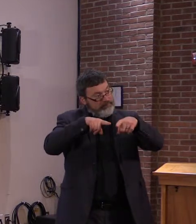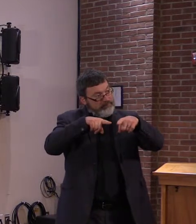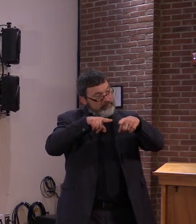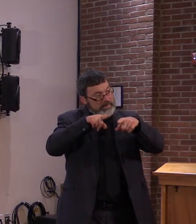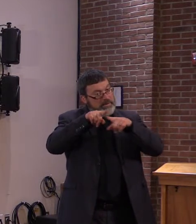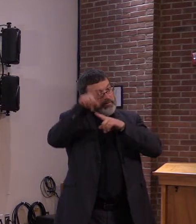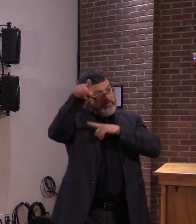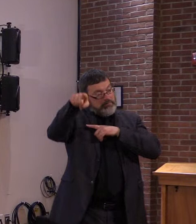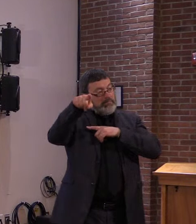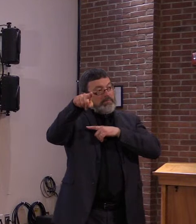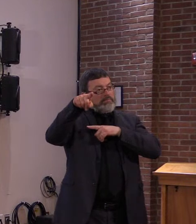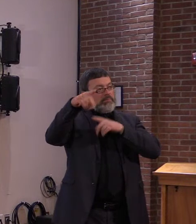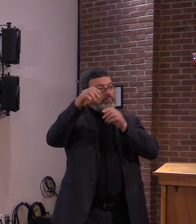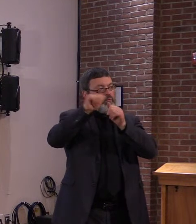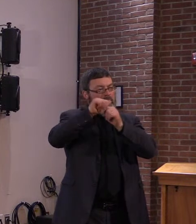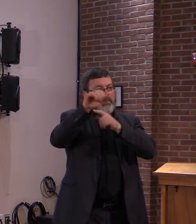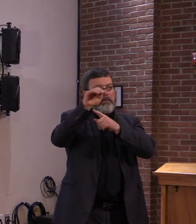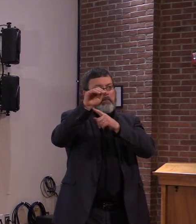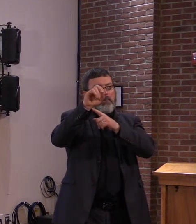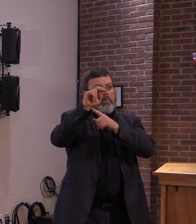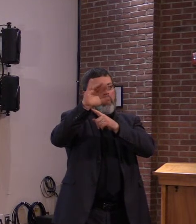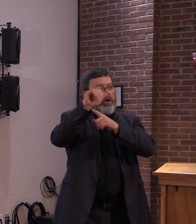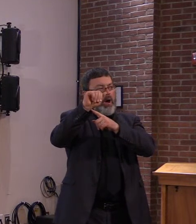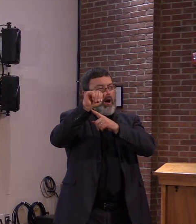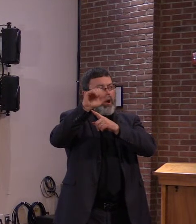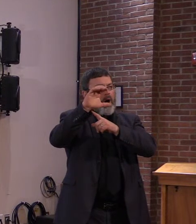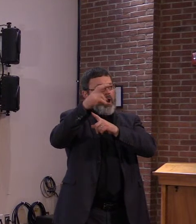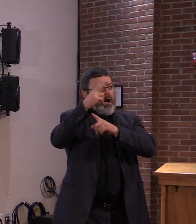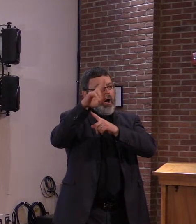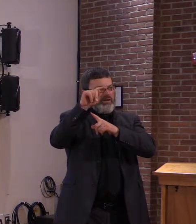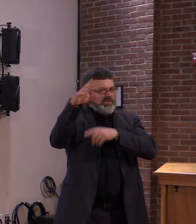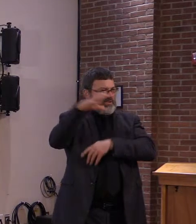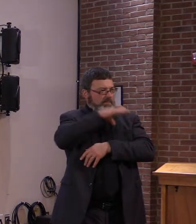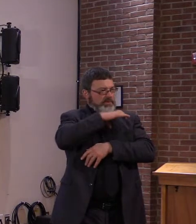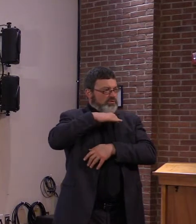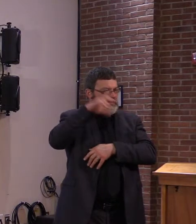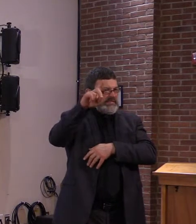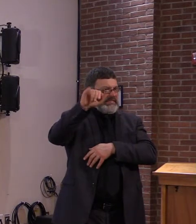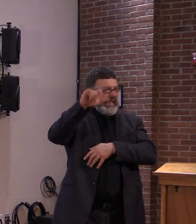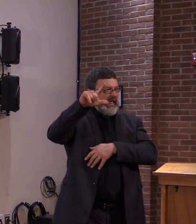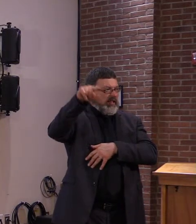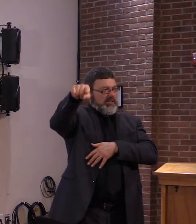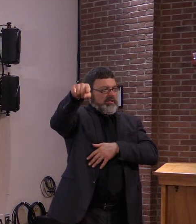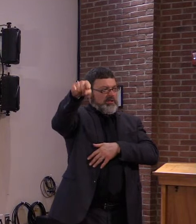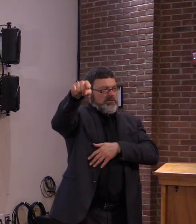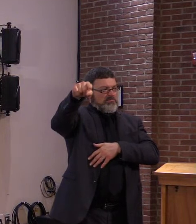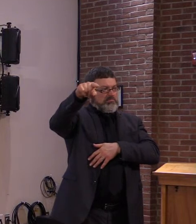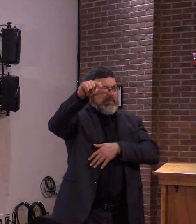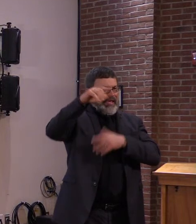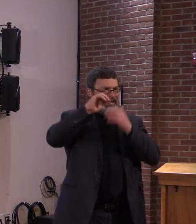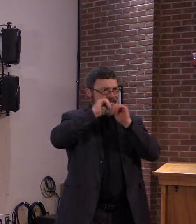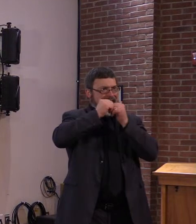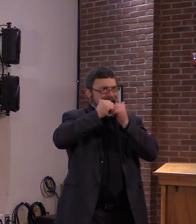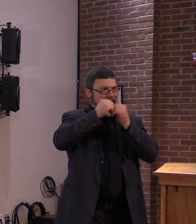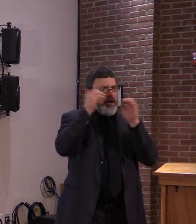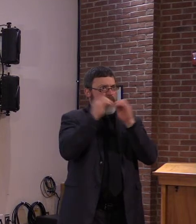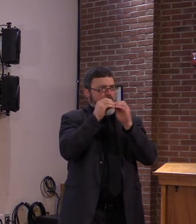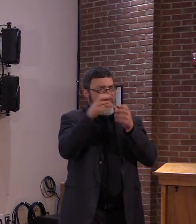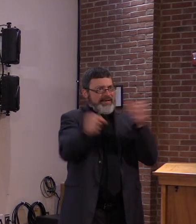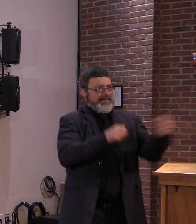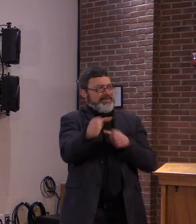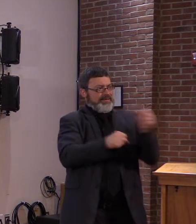think, again, I don't think it undermined it, but it did put a bit of a bruise on it, but I don't